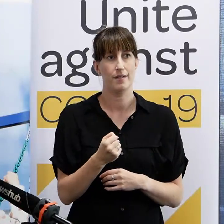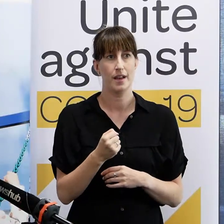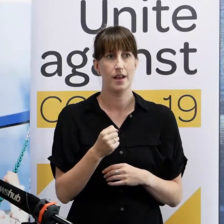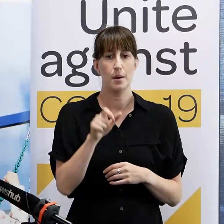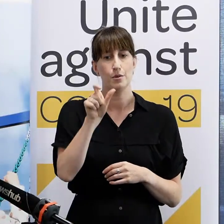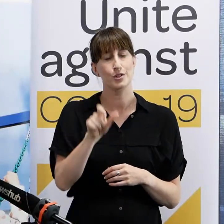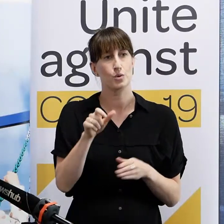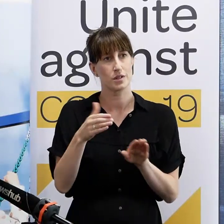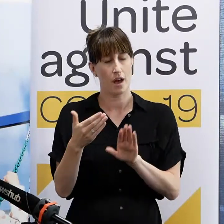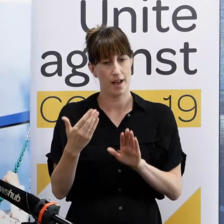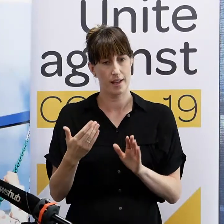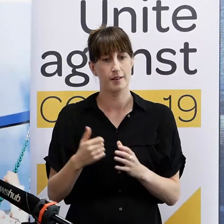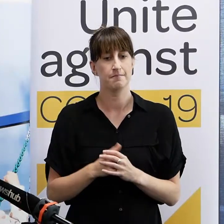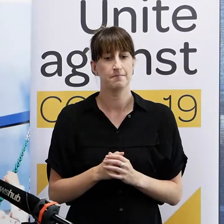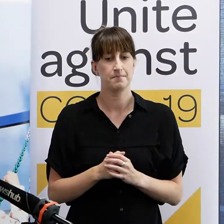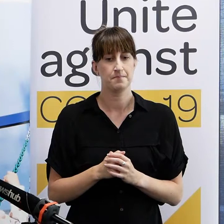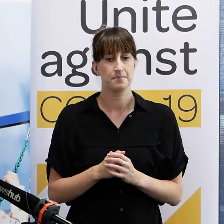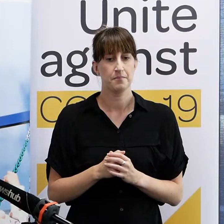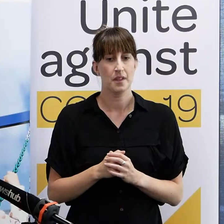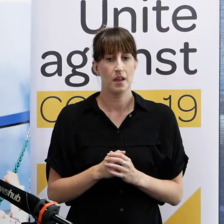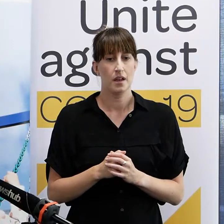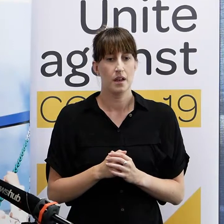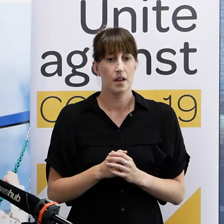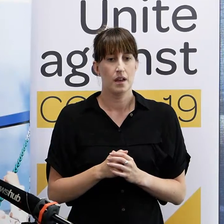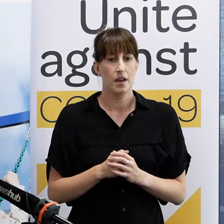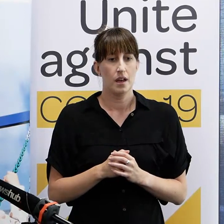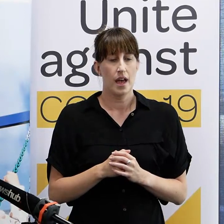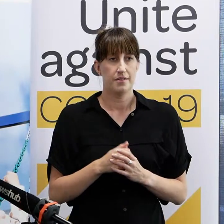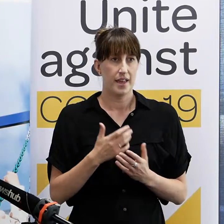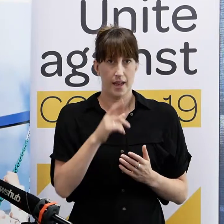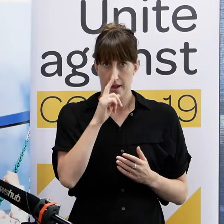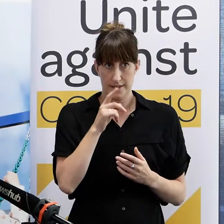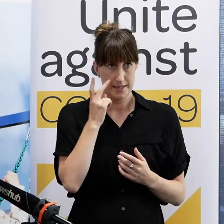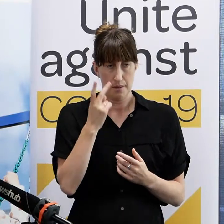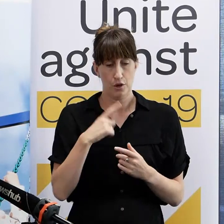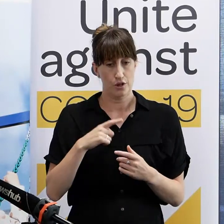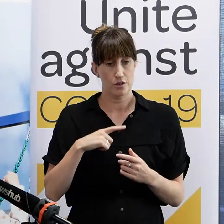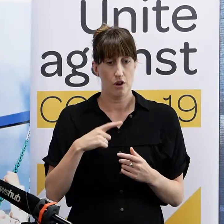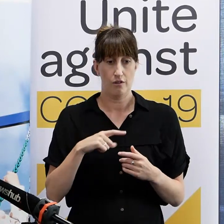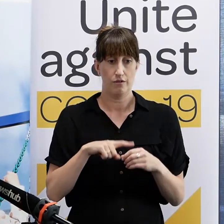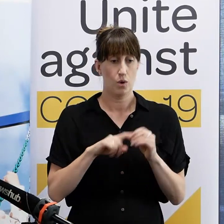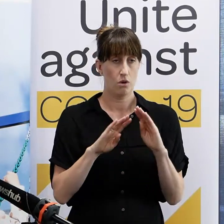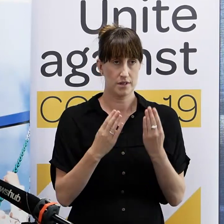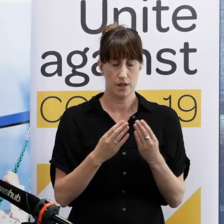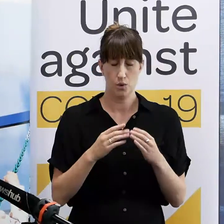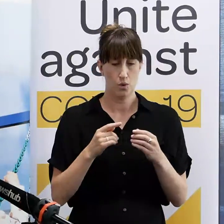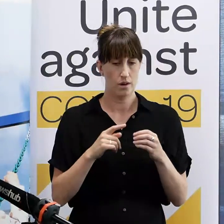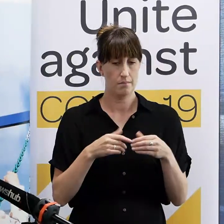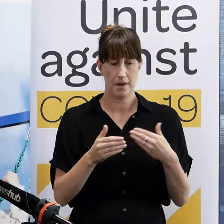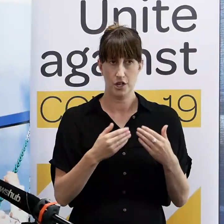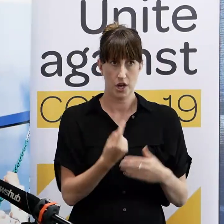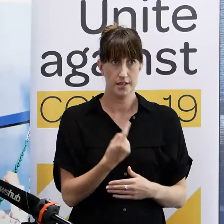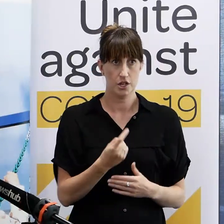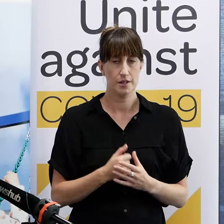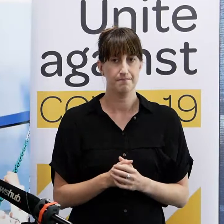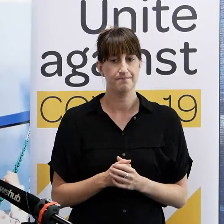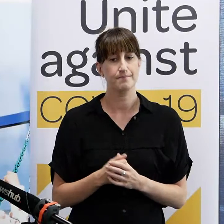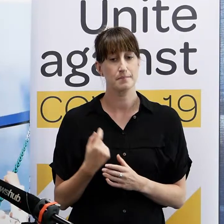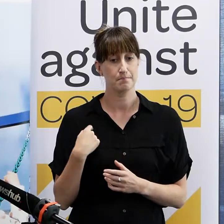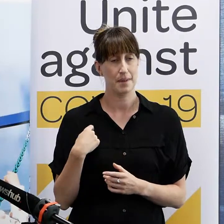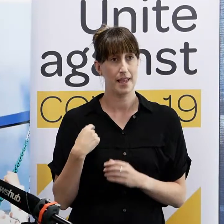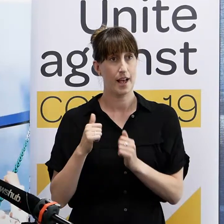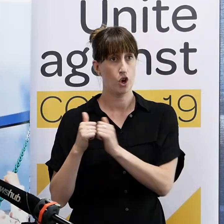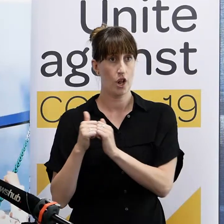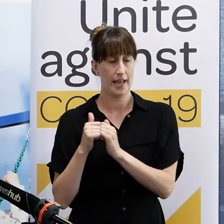the exemptions from isolation. We have a very strict criteria from which to make this determination